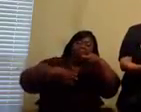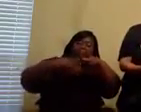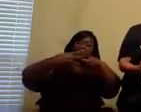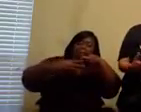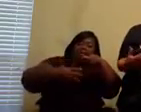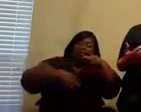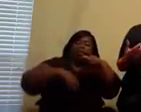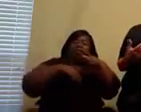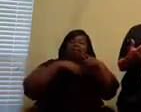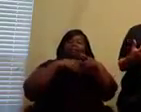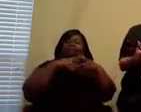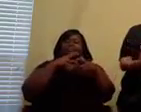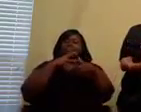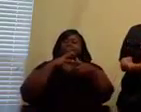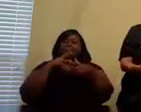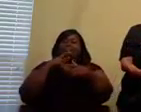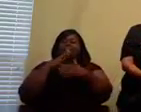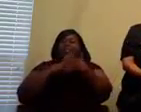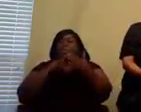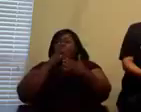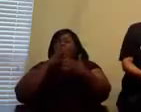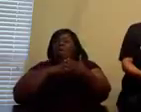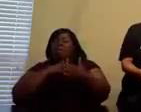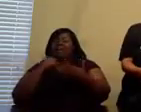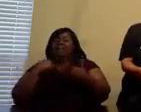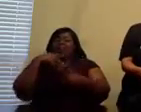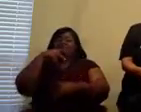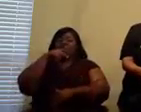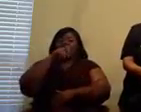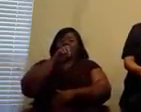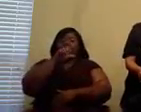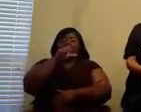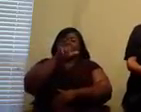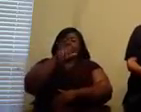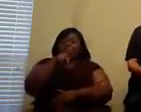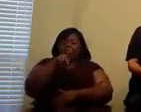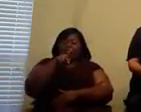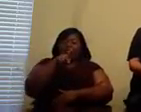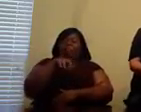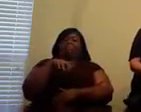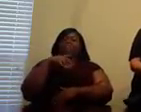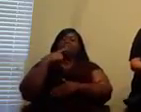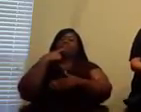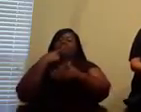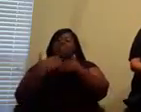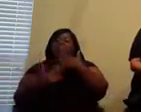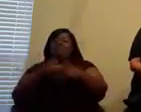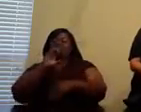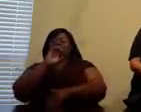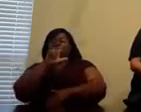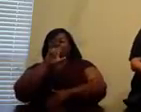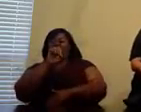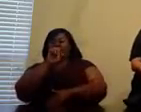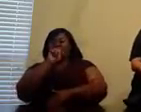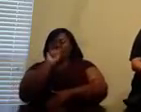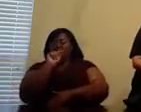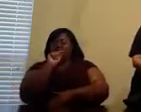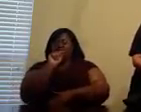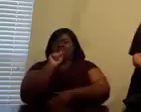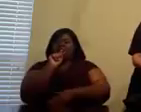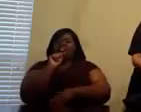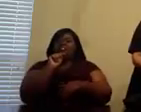urine, some women polyps, blood clots, and there's nothing breathing. There's nothing allowing us to breathe